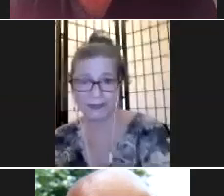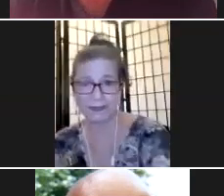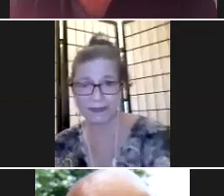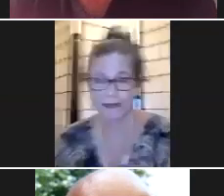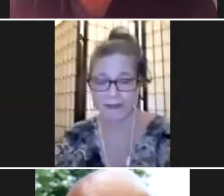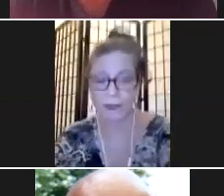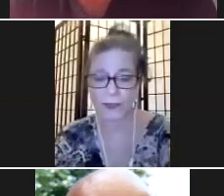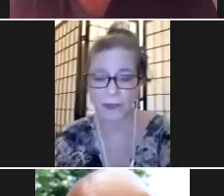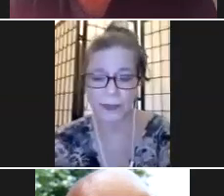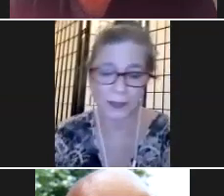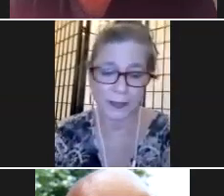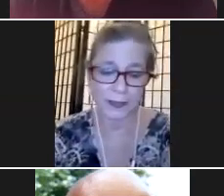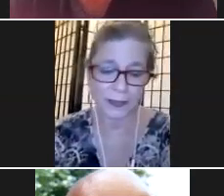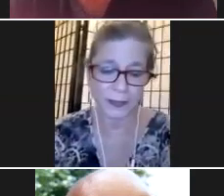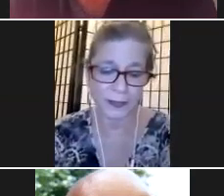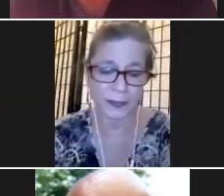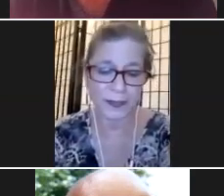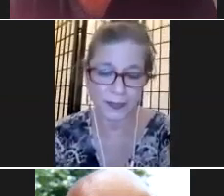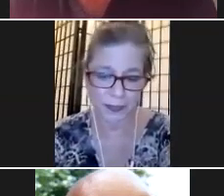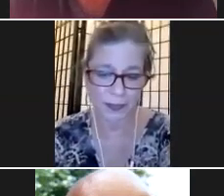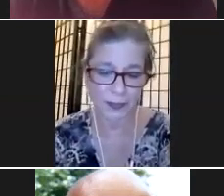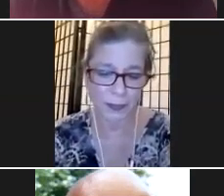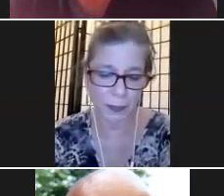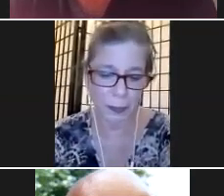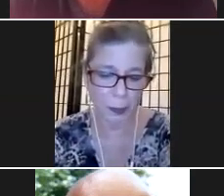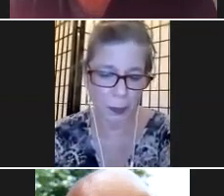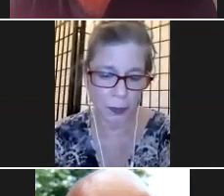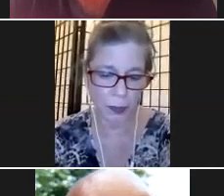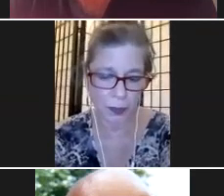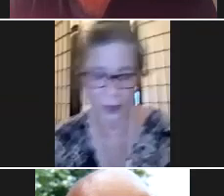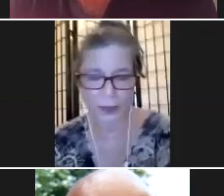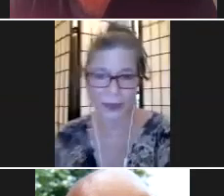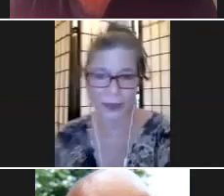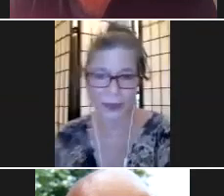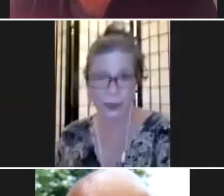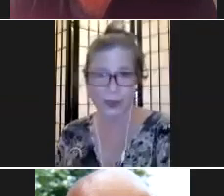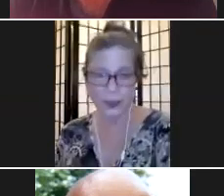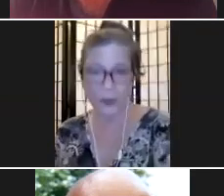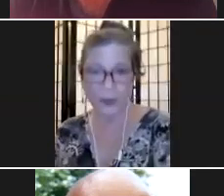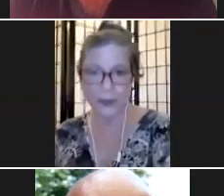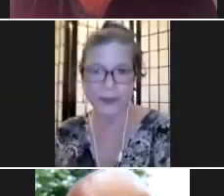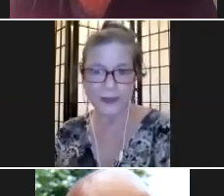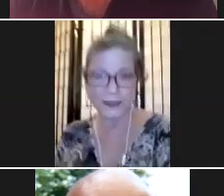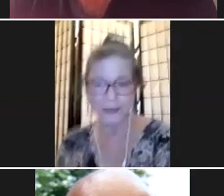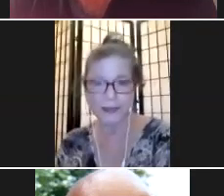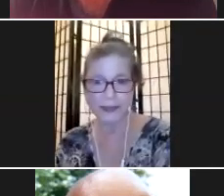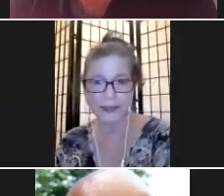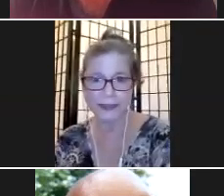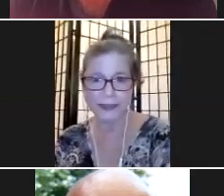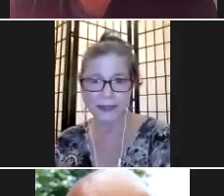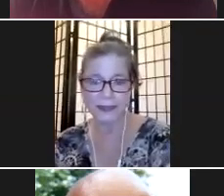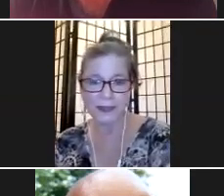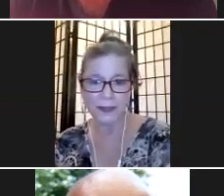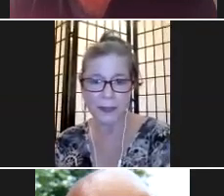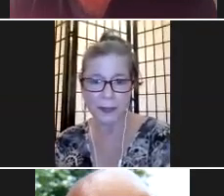Yes, I love this language. I want to add one reason though, and that is